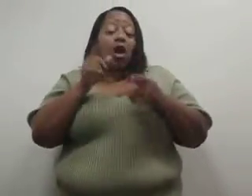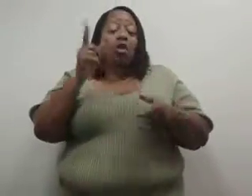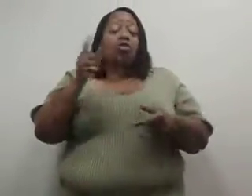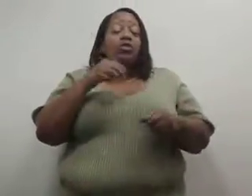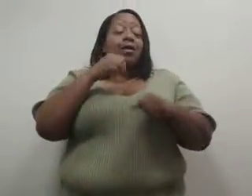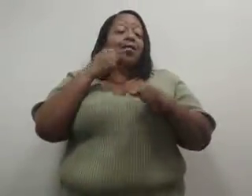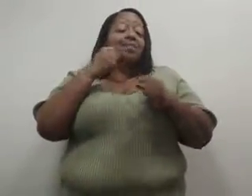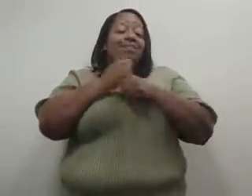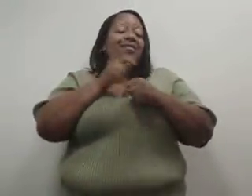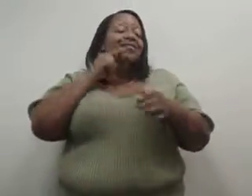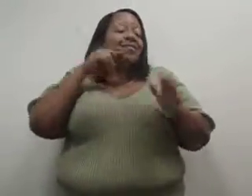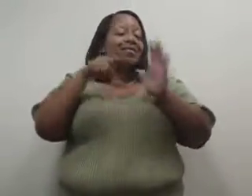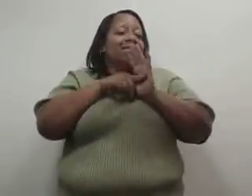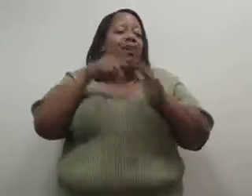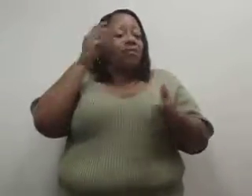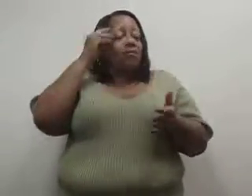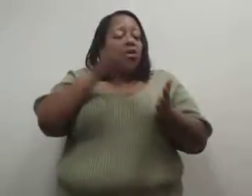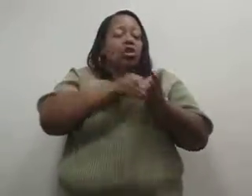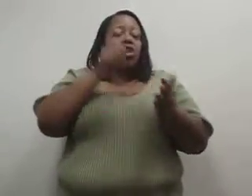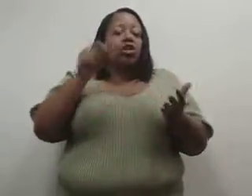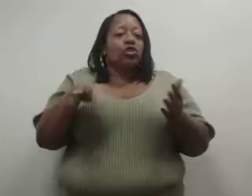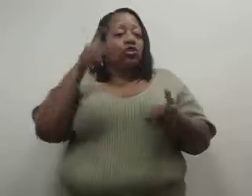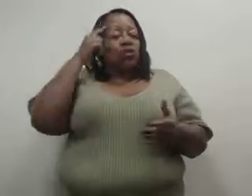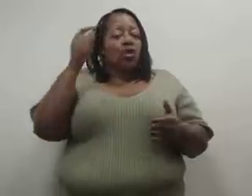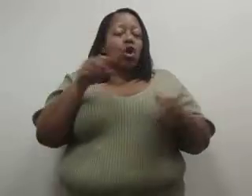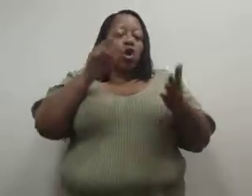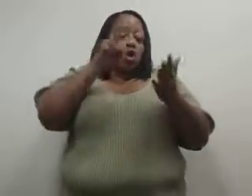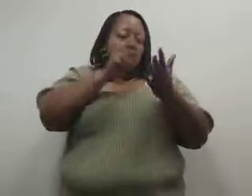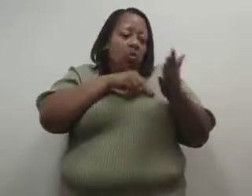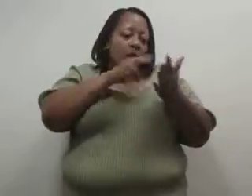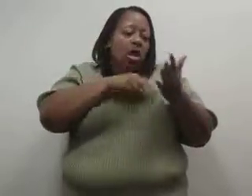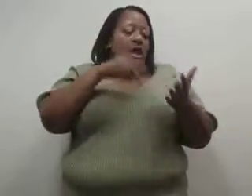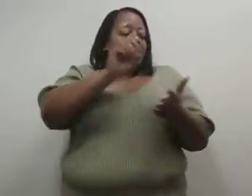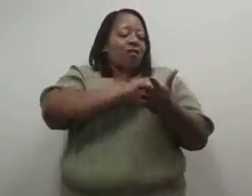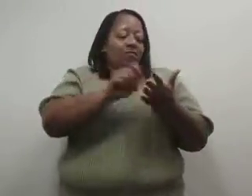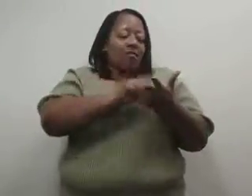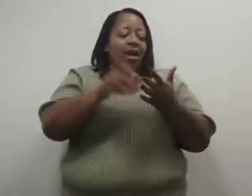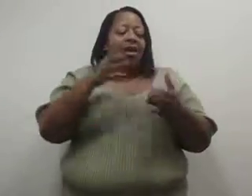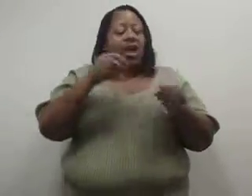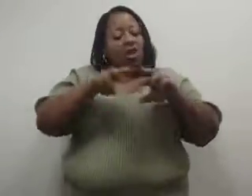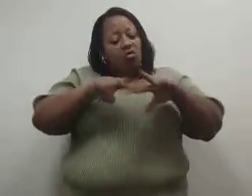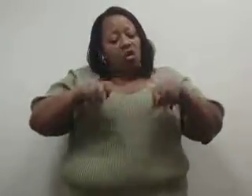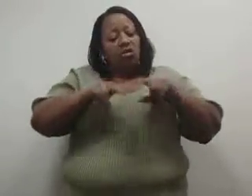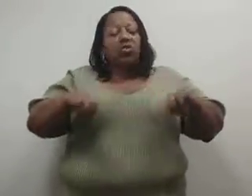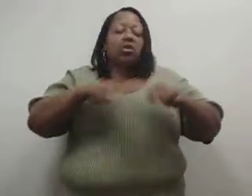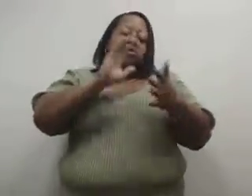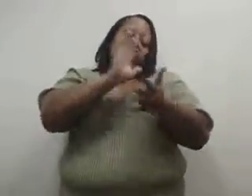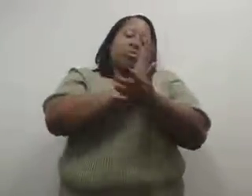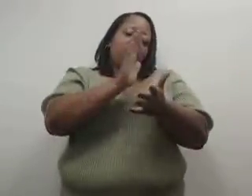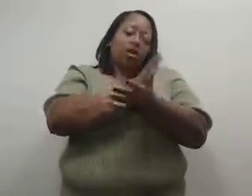English classes, and it also has application for people who are teaching content area courses such as